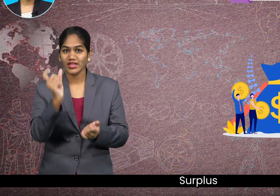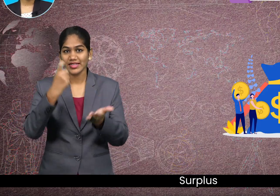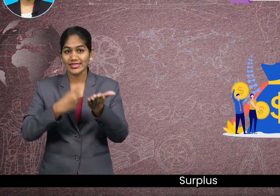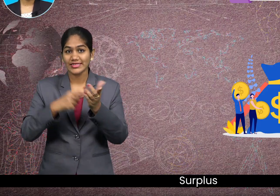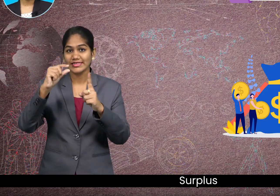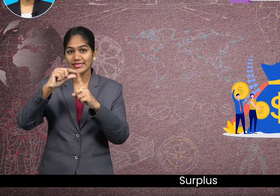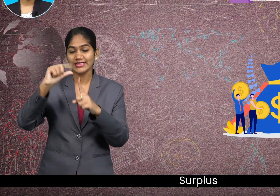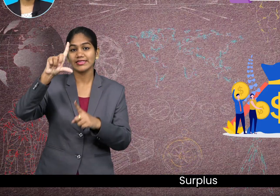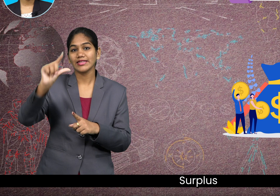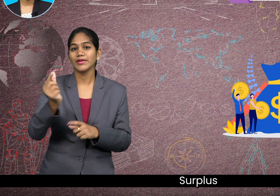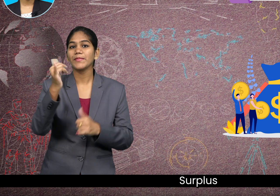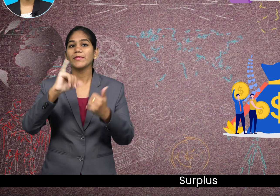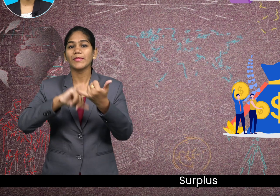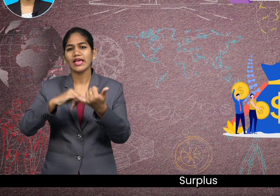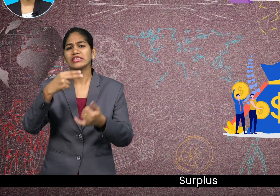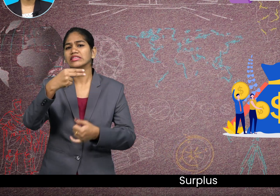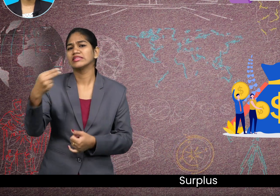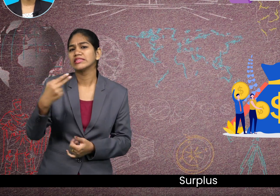Surplus.